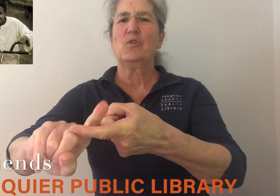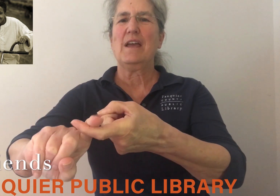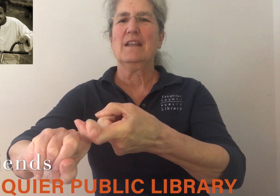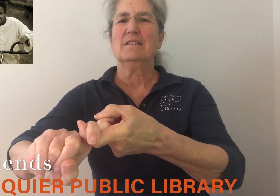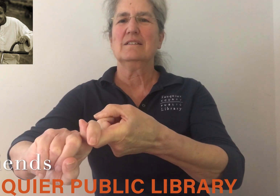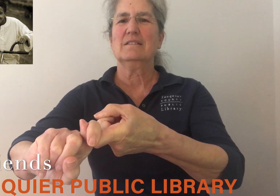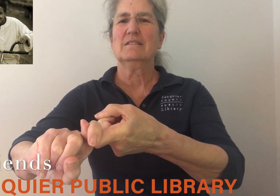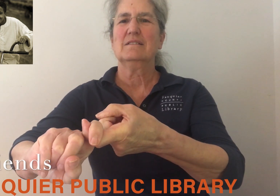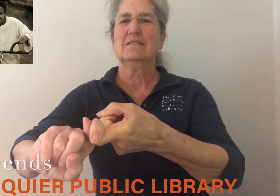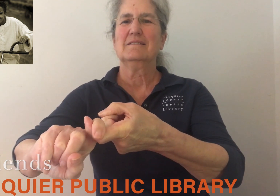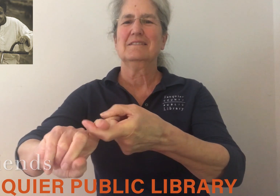Friend.